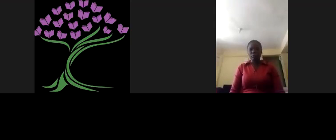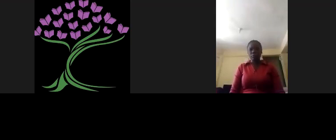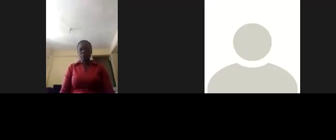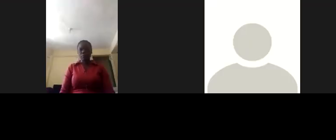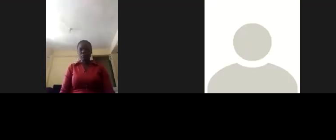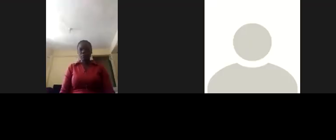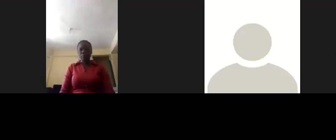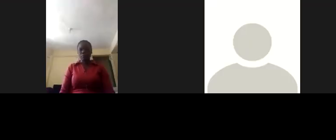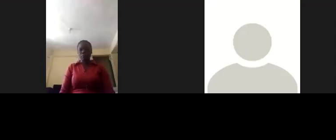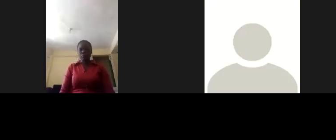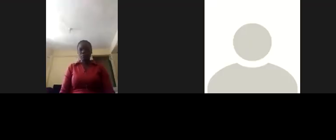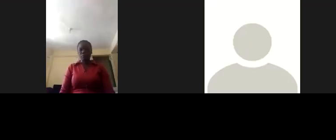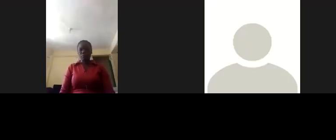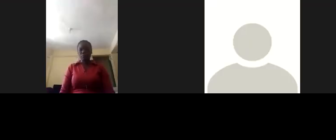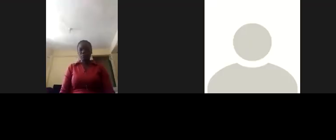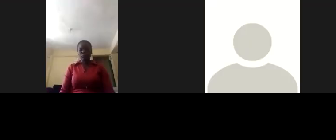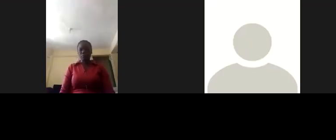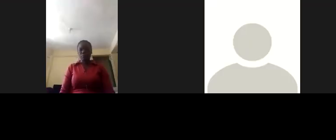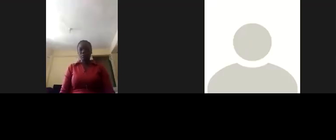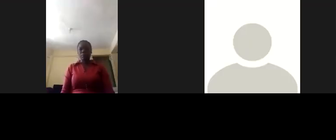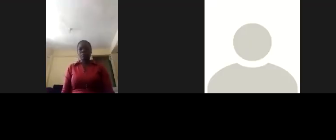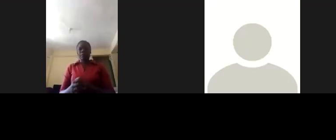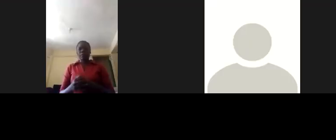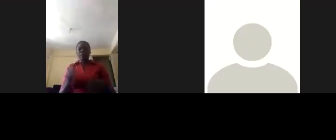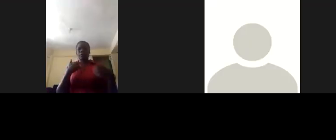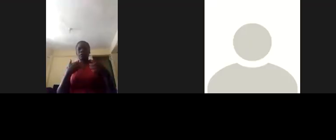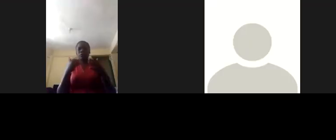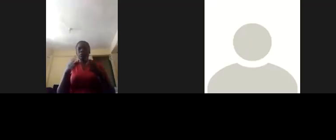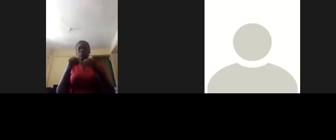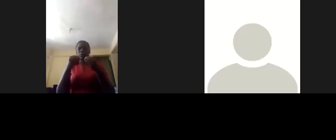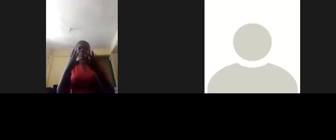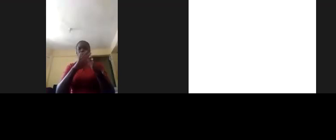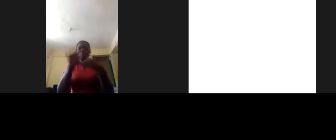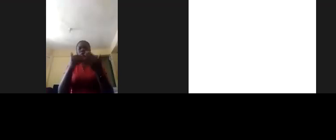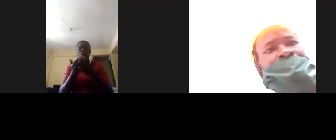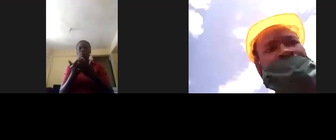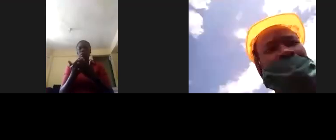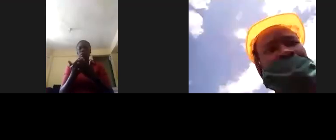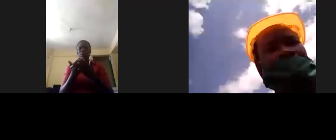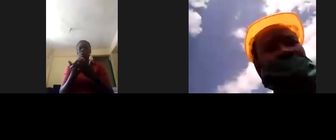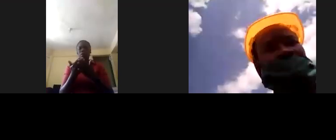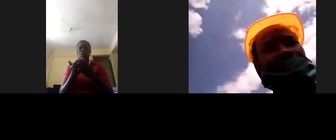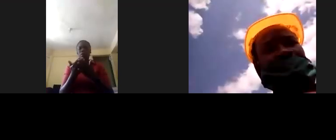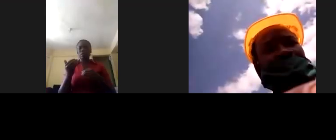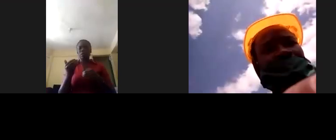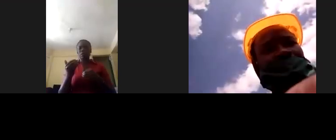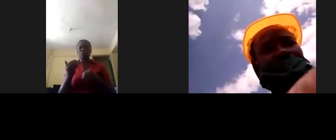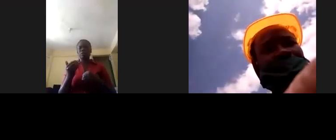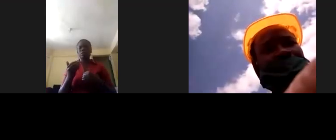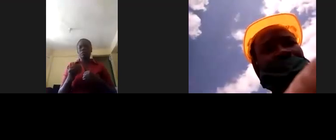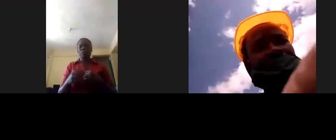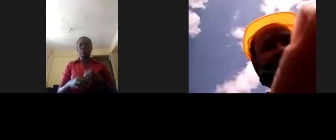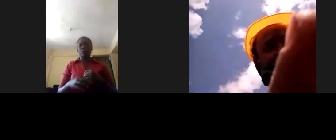there's some house rules to put on. All participants needs to be on mute so that we don't end up